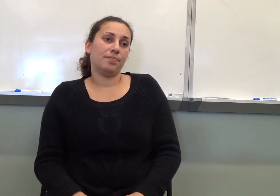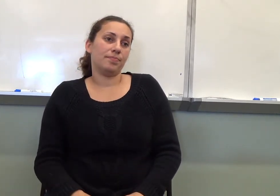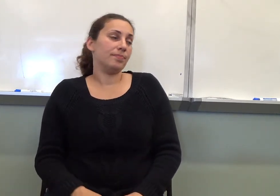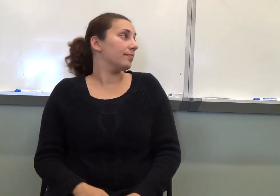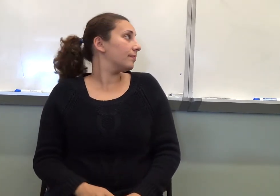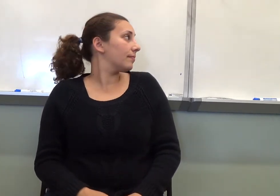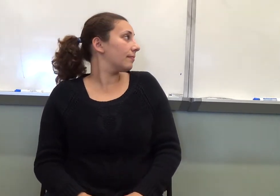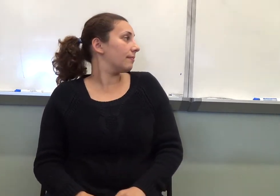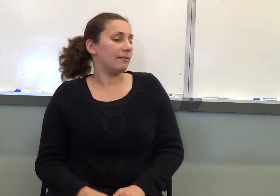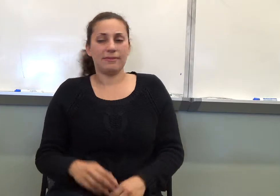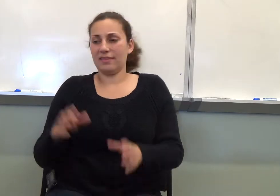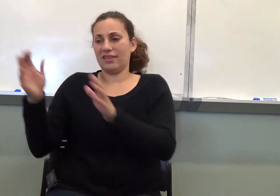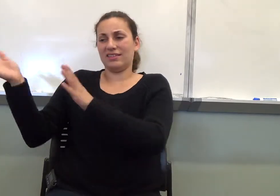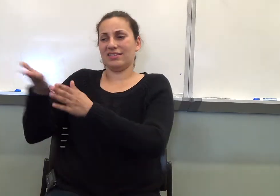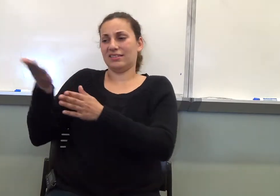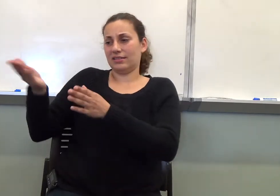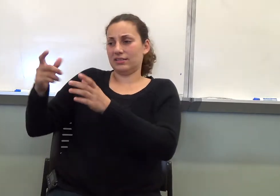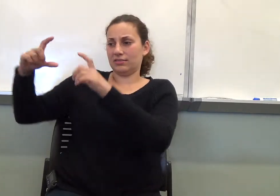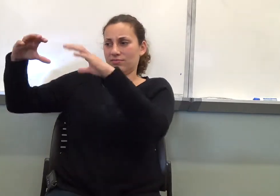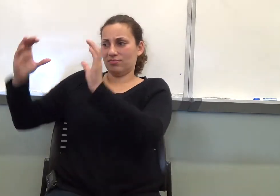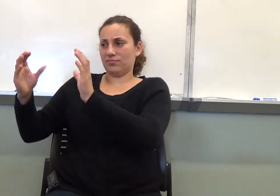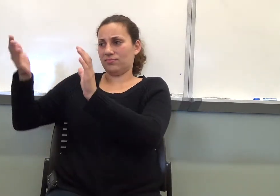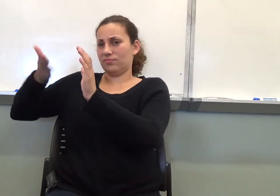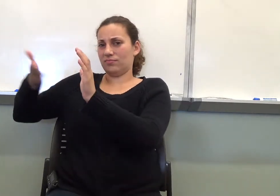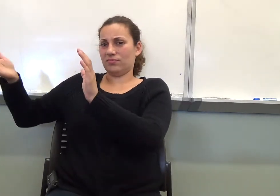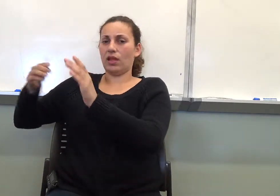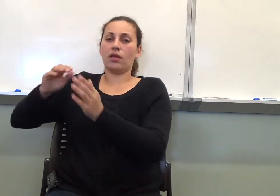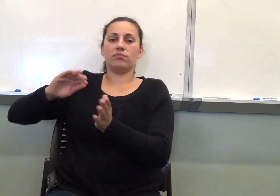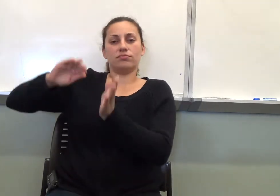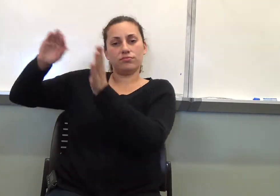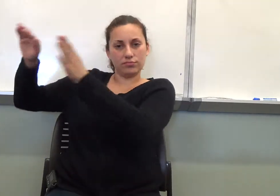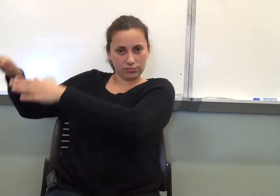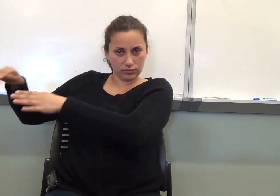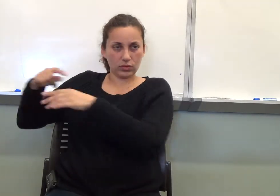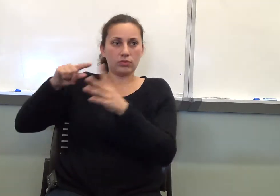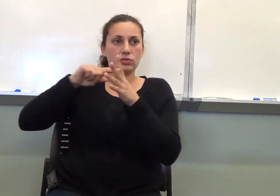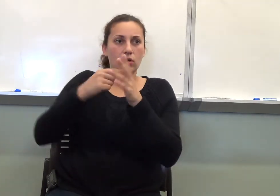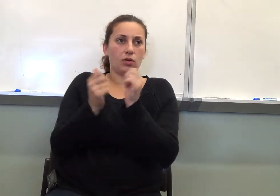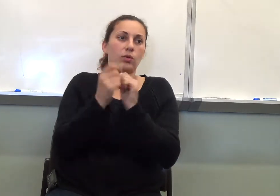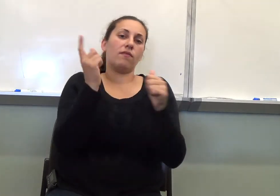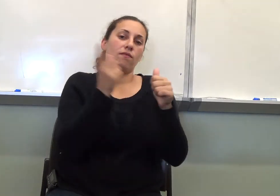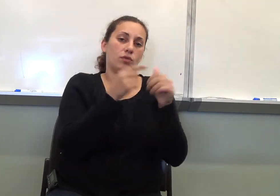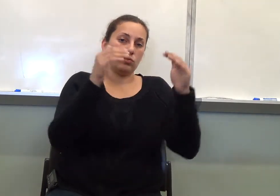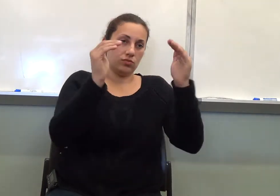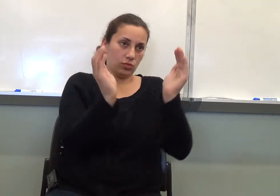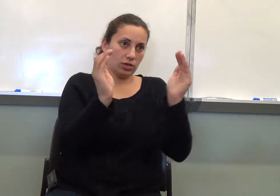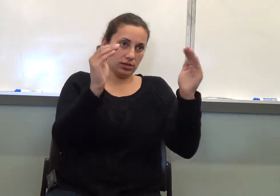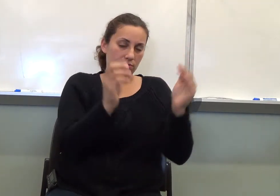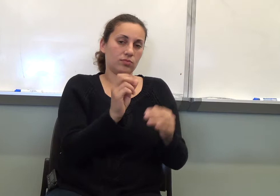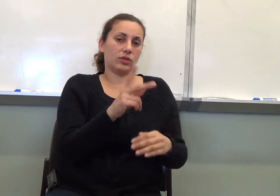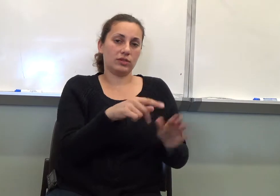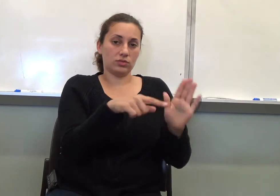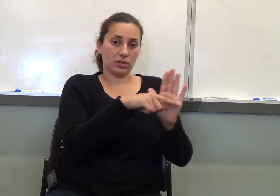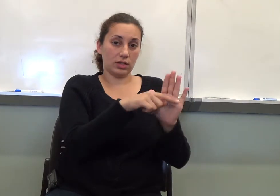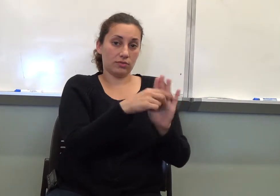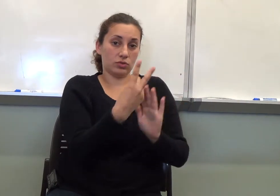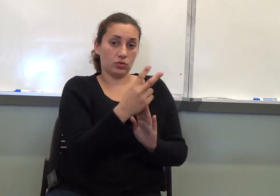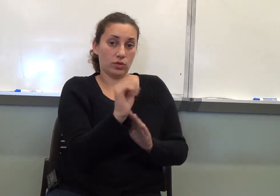with yet. I'll get to it in just a minute. Just going left to right. All right, -2A is fine. Now, -2 times